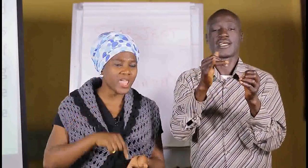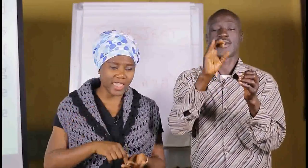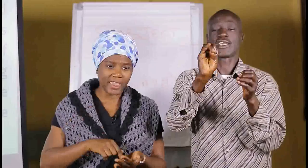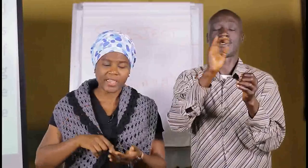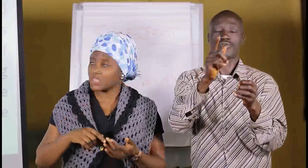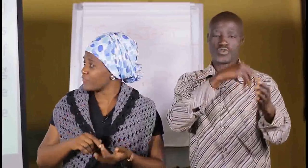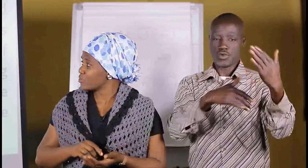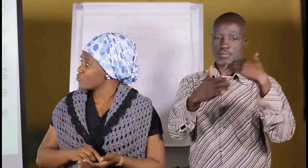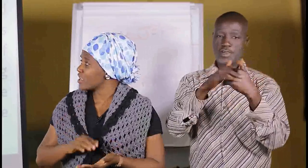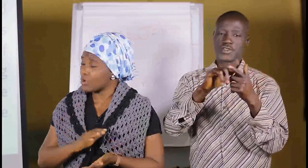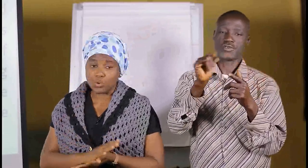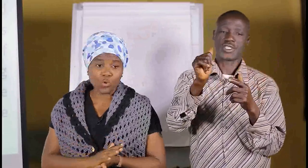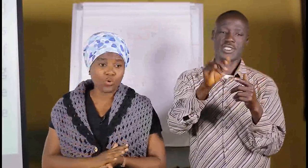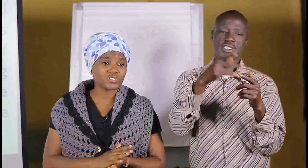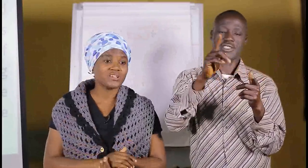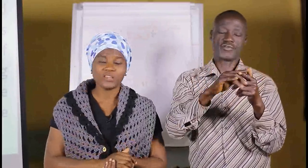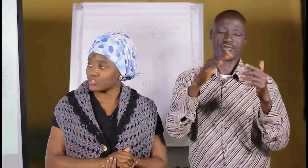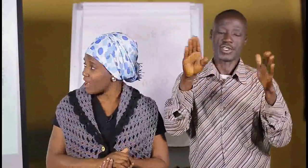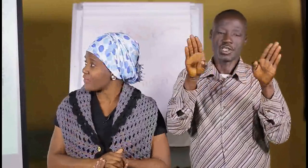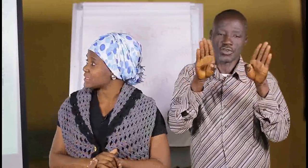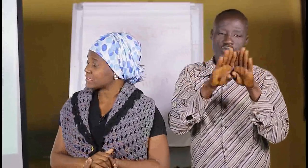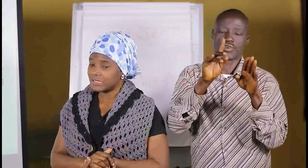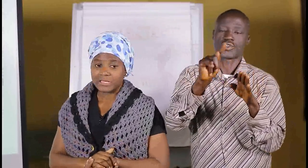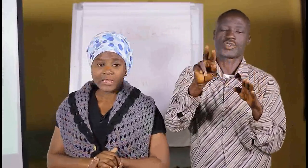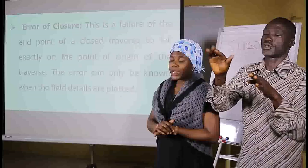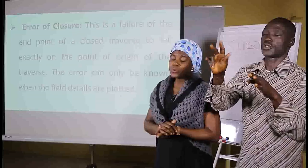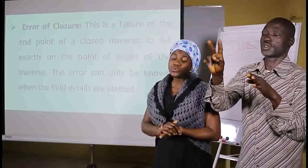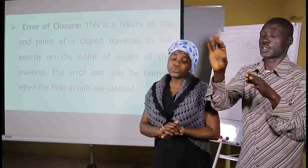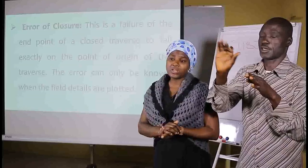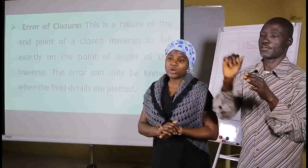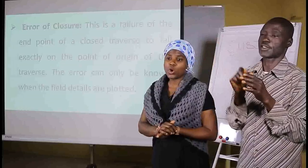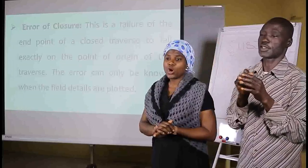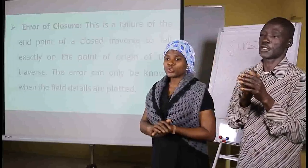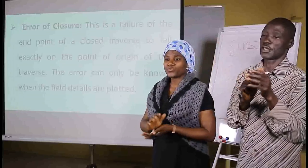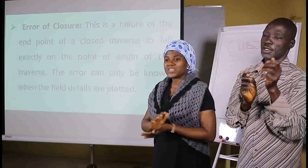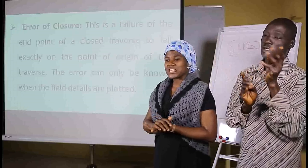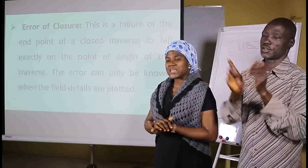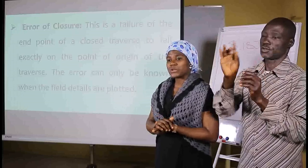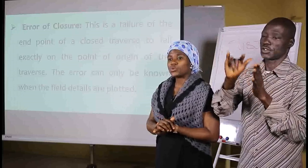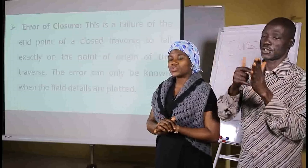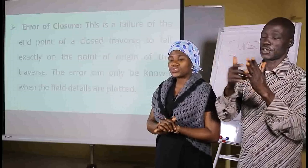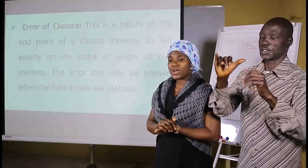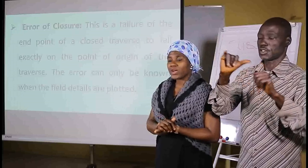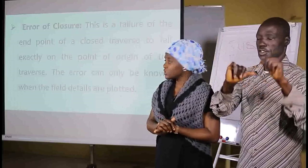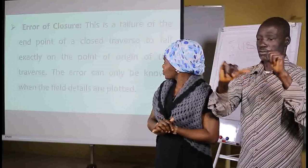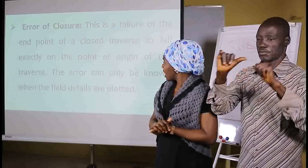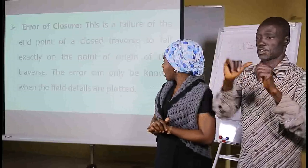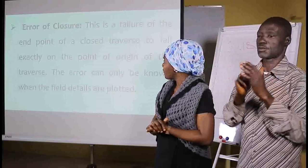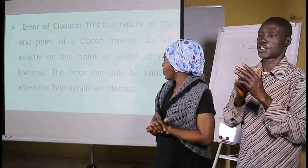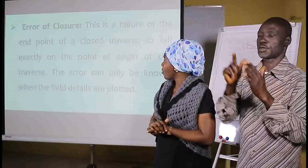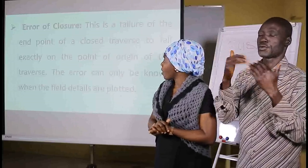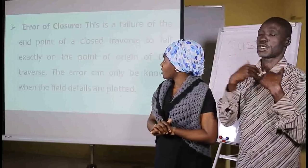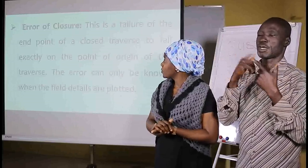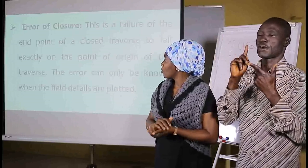back to A, giving you a closed traverse. Now, during the course of taking closed traverse, we